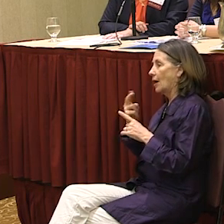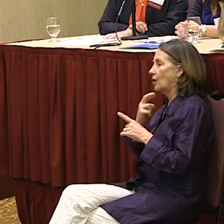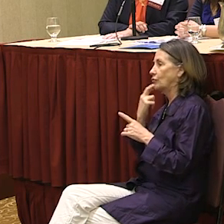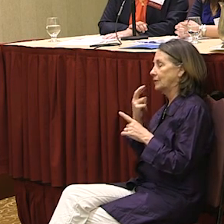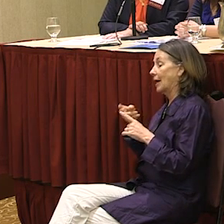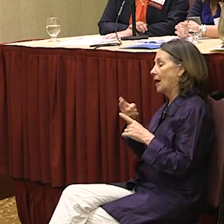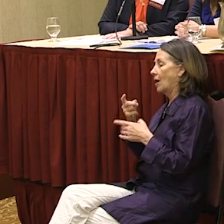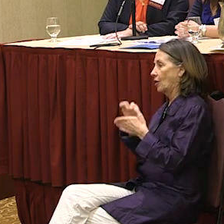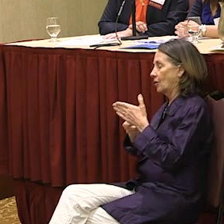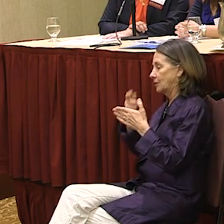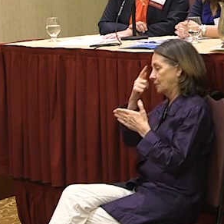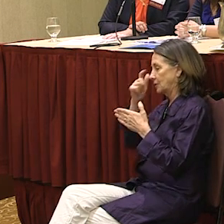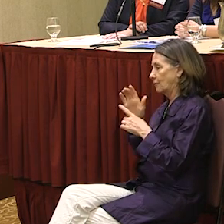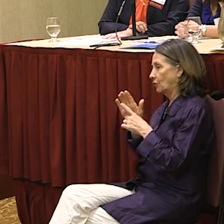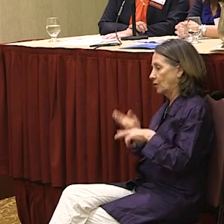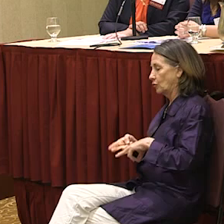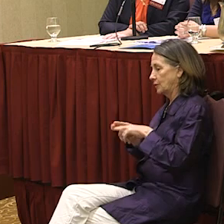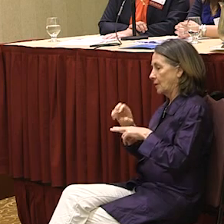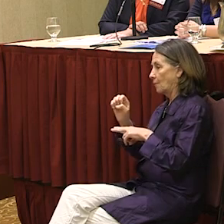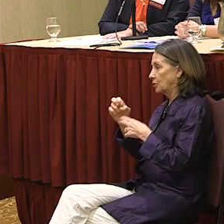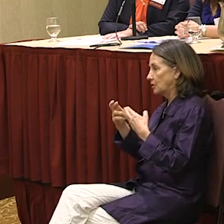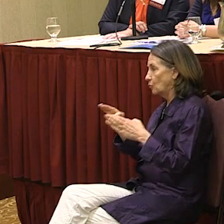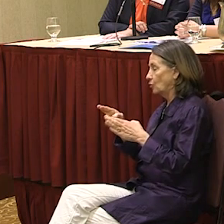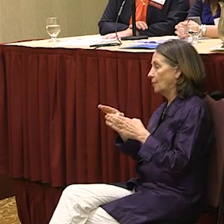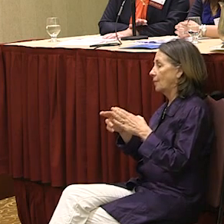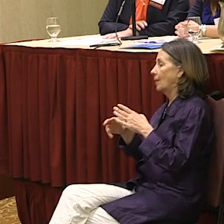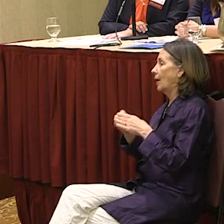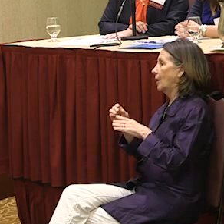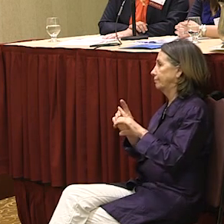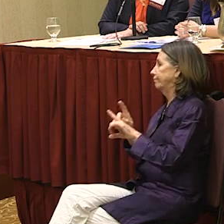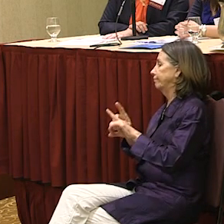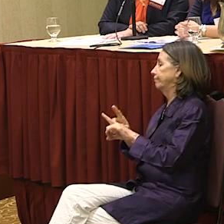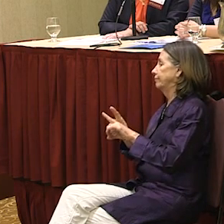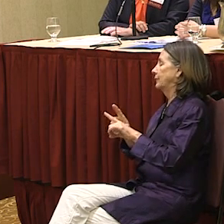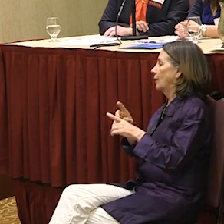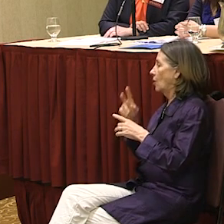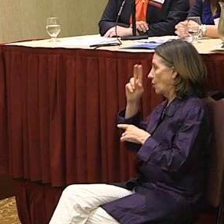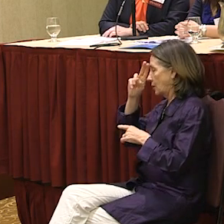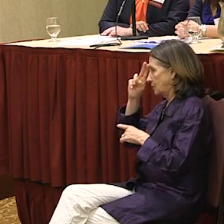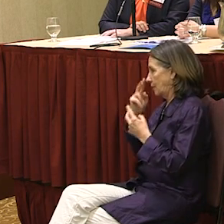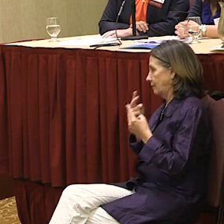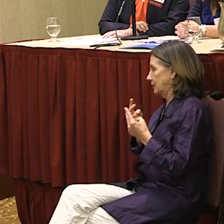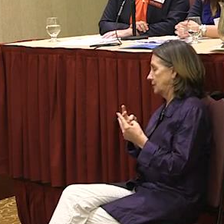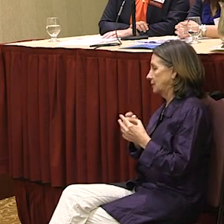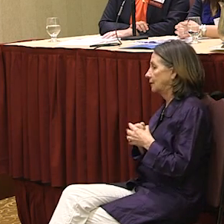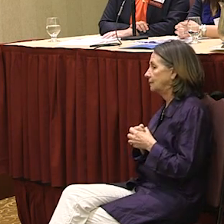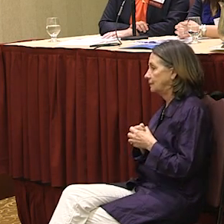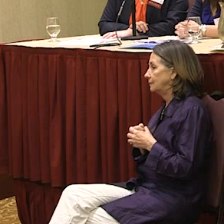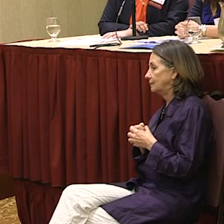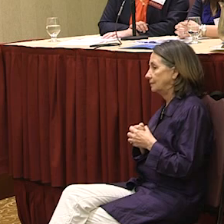high cost due to her increased emergency room and outpatient and urgent care visits, which